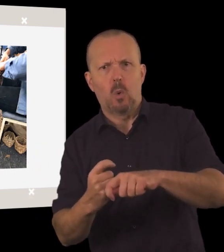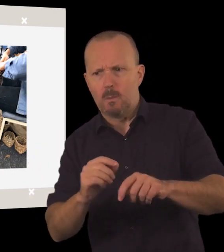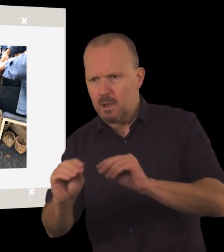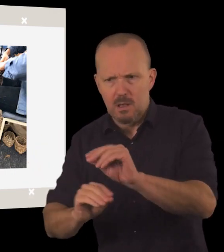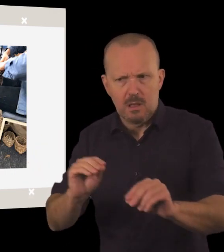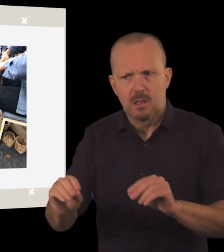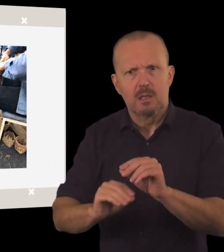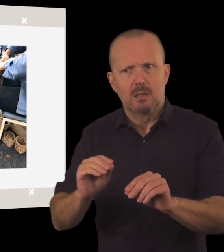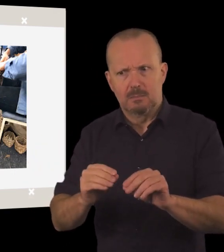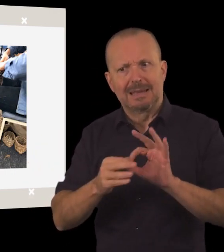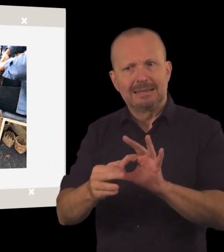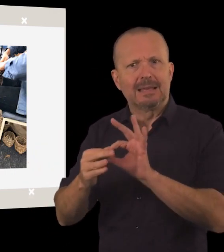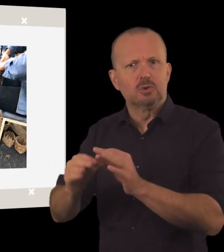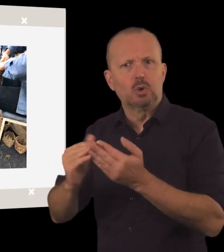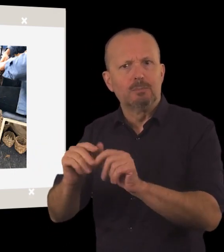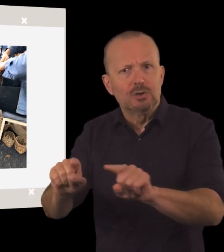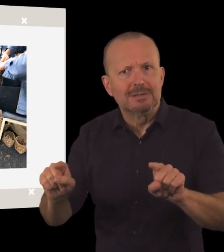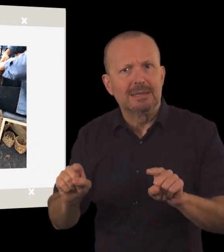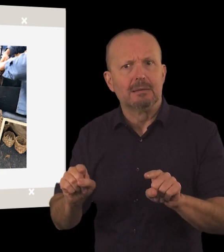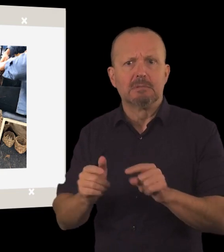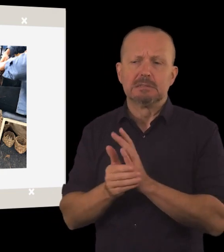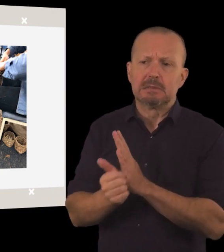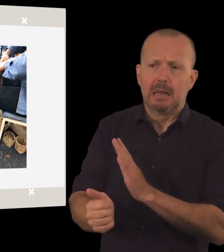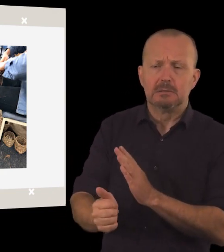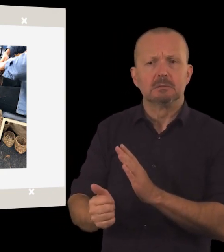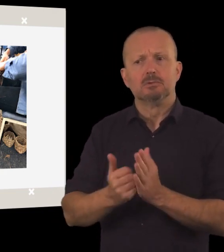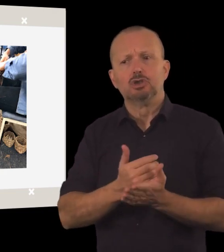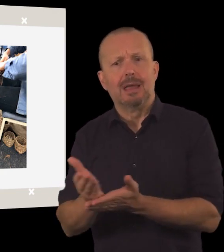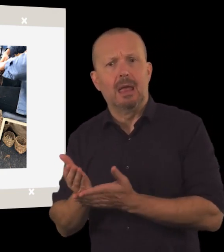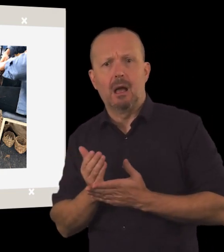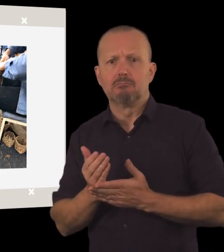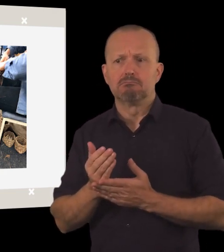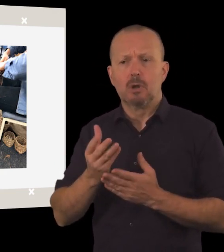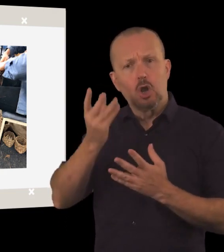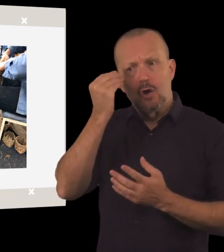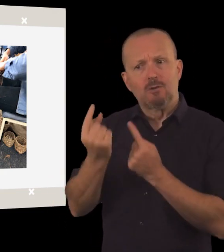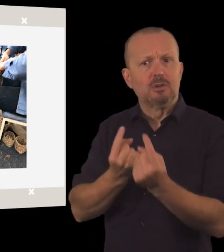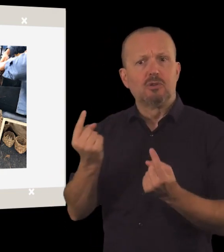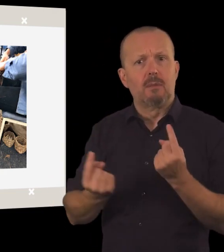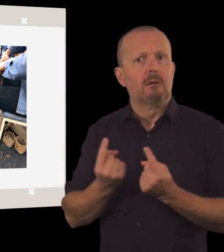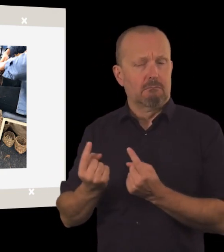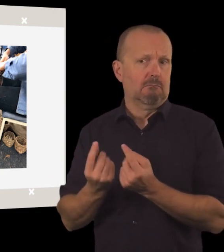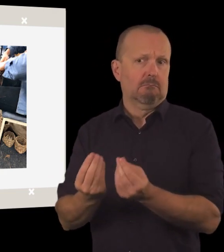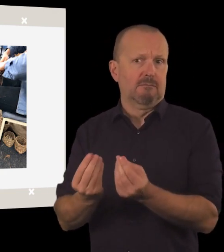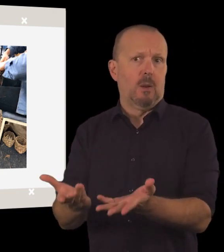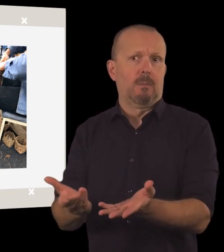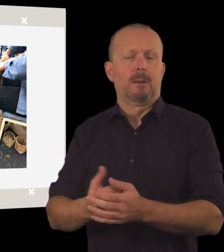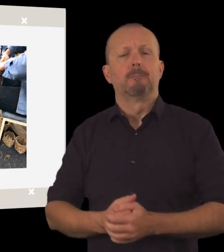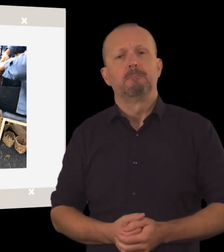Erin learnt how to whistle green wood spoons and made string and rope out of te koka leaves, cabbage tree leaves.